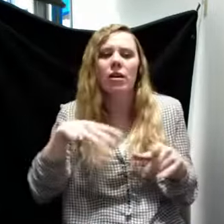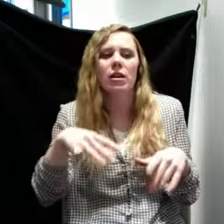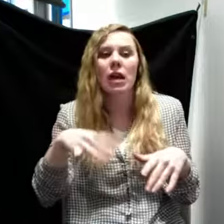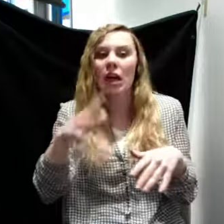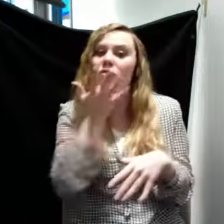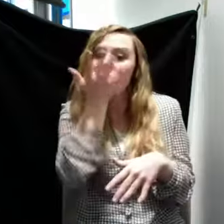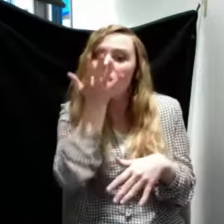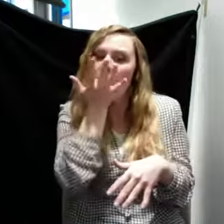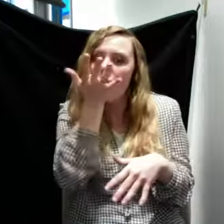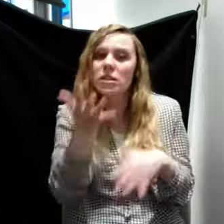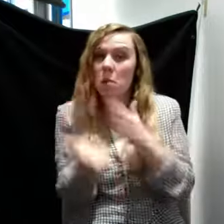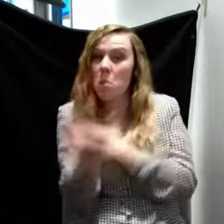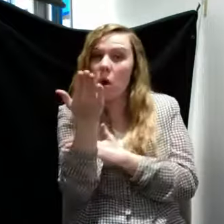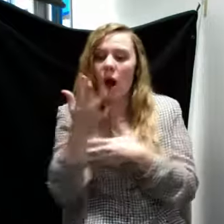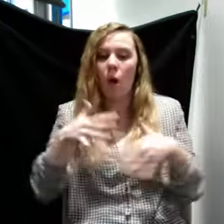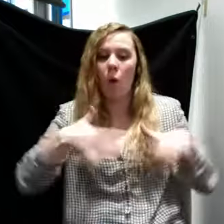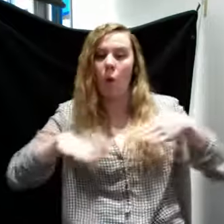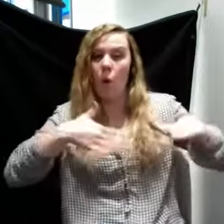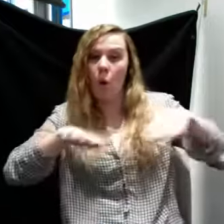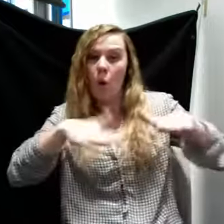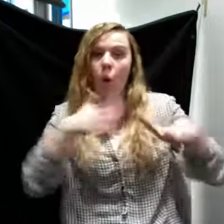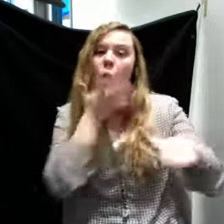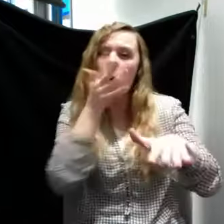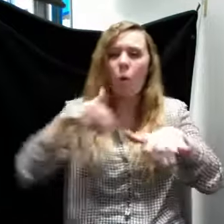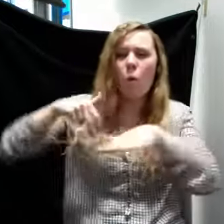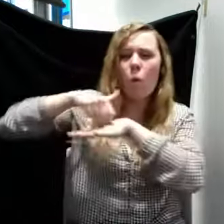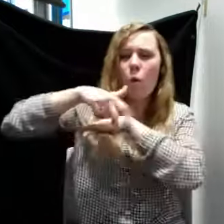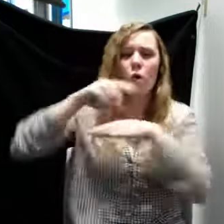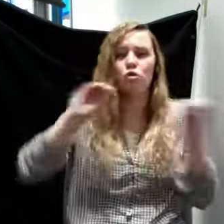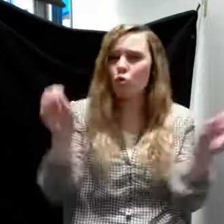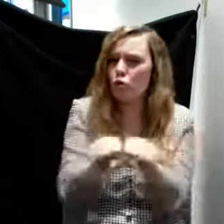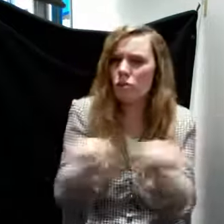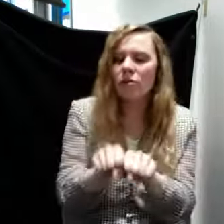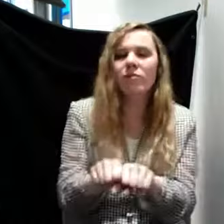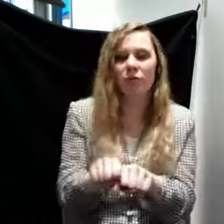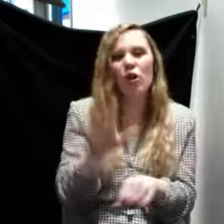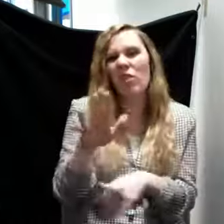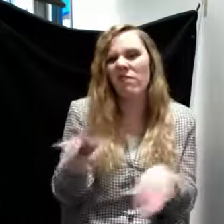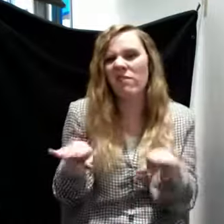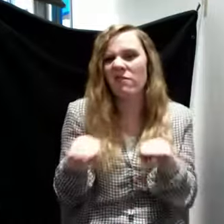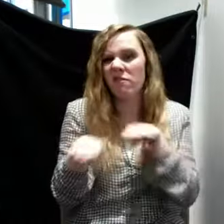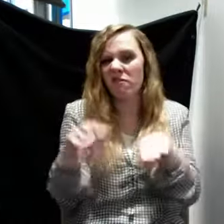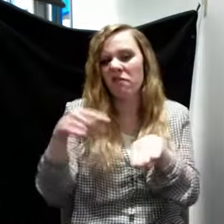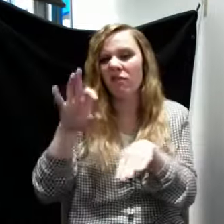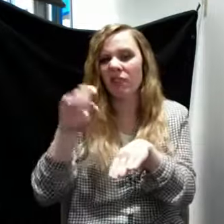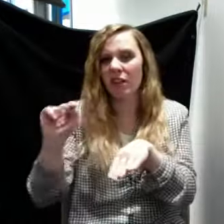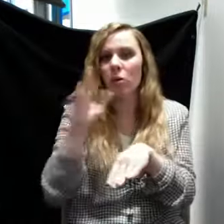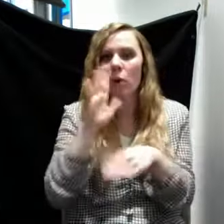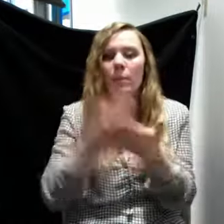and go running barefoot through the grass in the morning, your feet might get wet. That's from dew or water